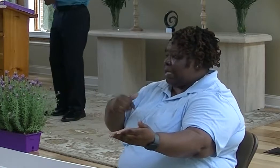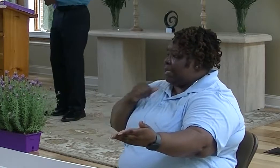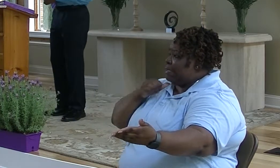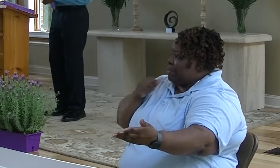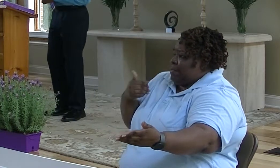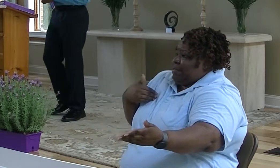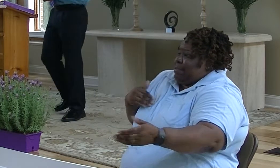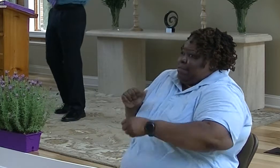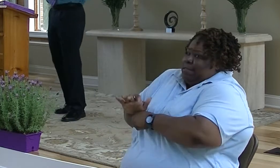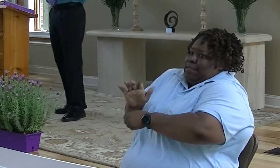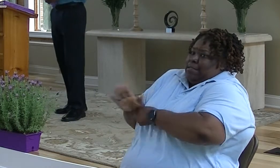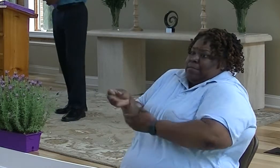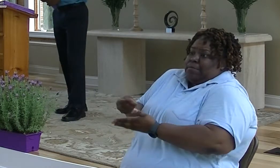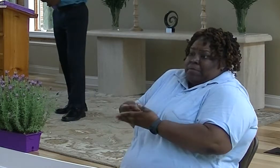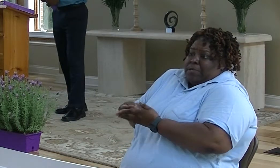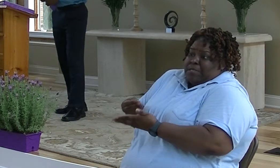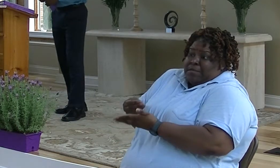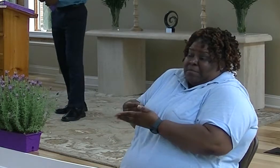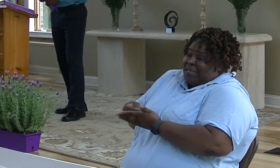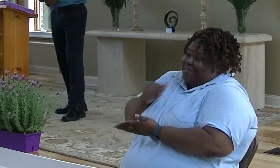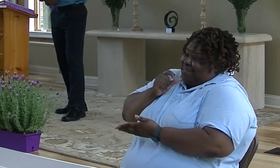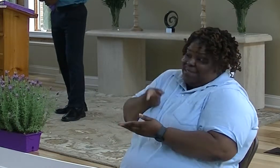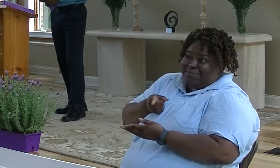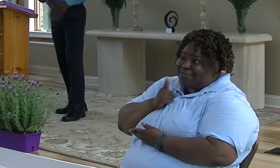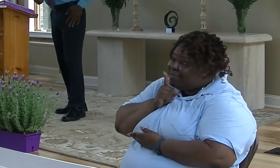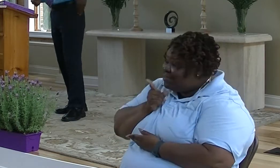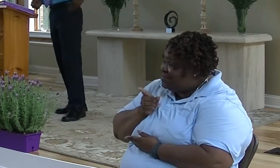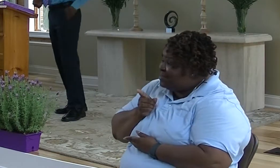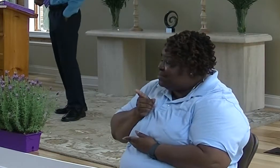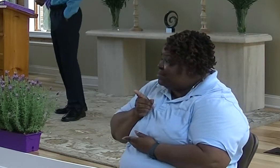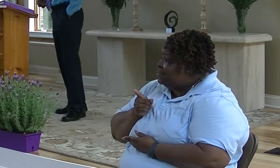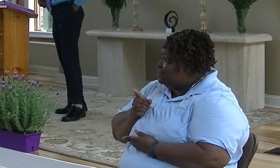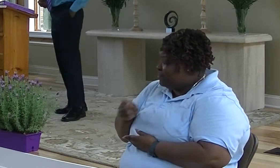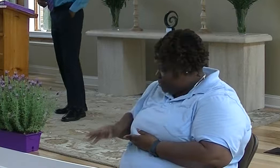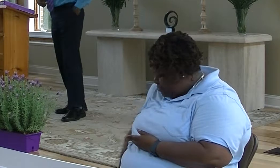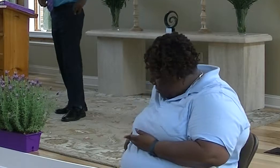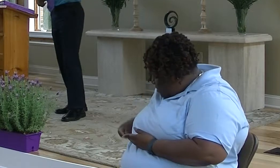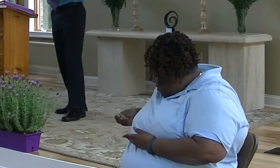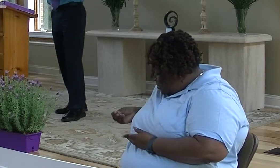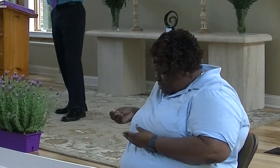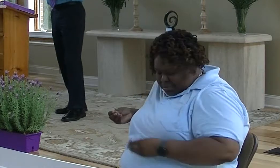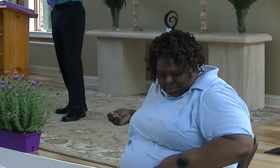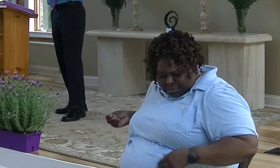money. Money isn't real anyway. This thing,